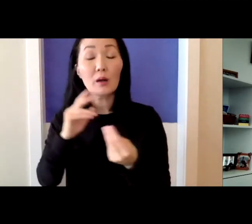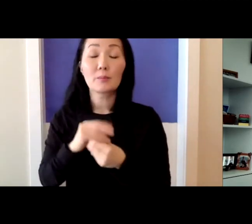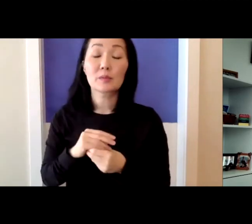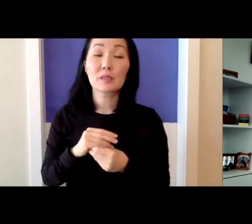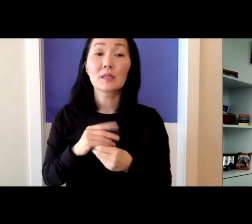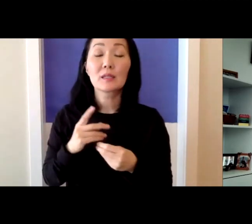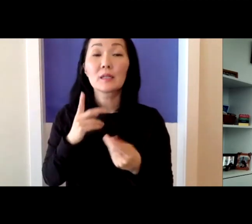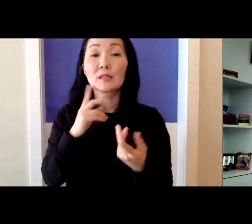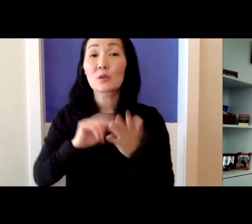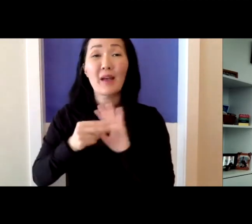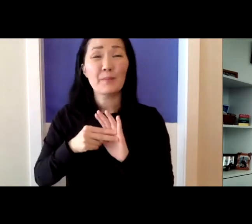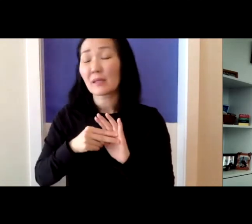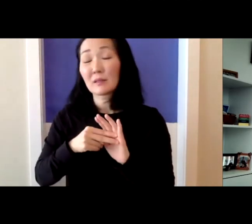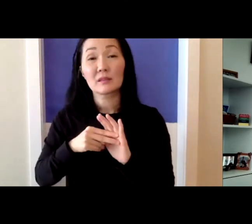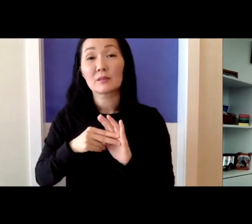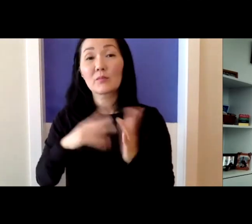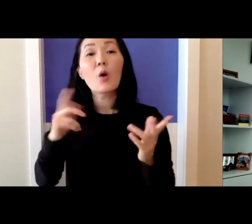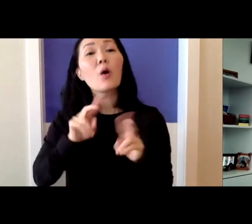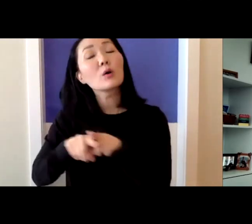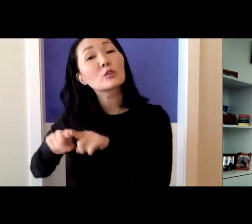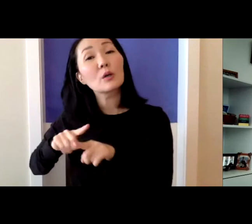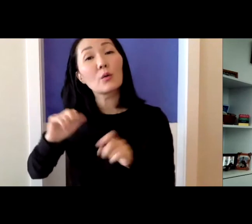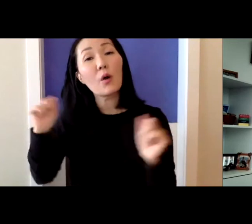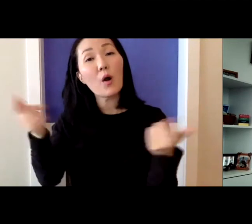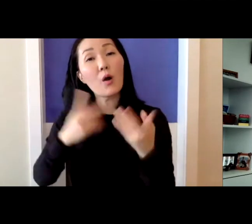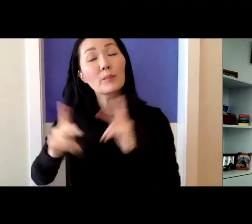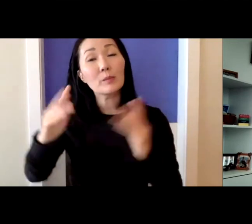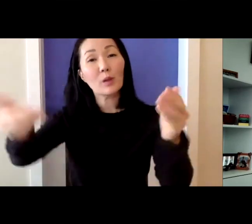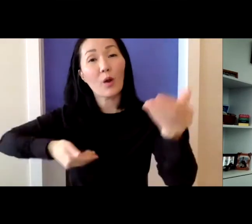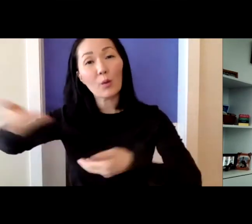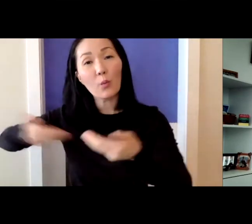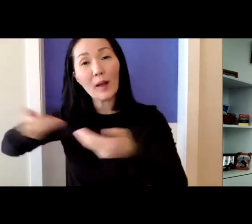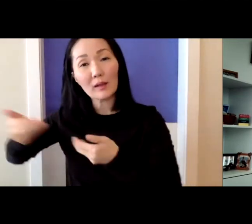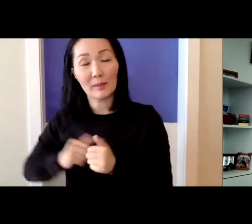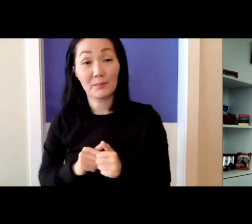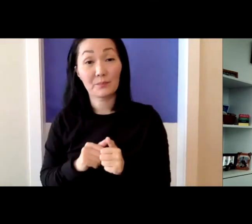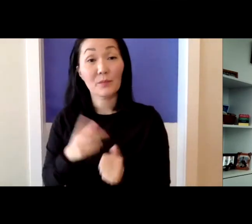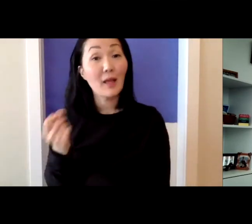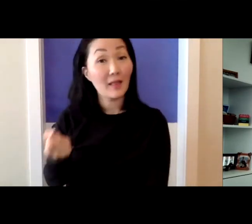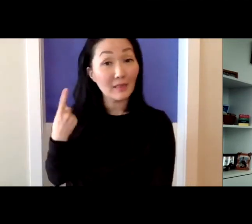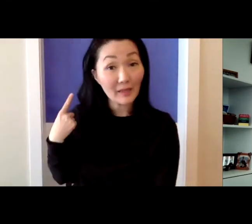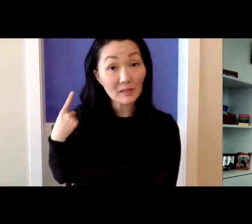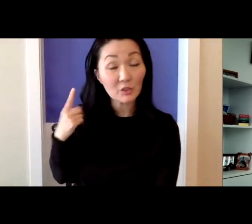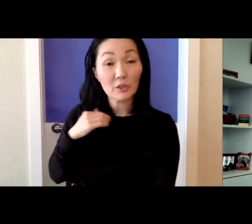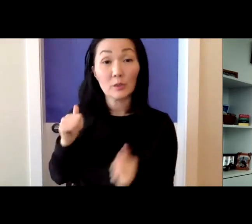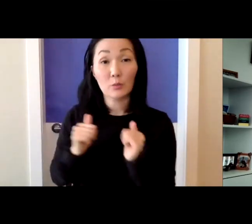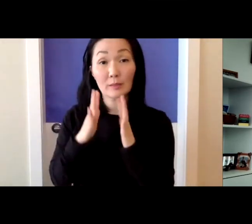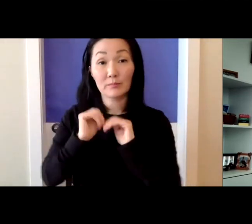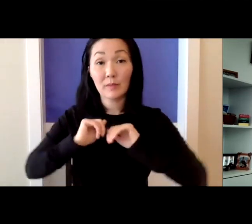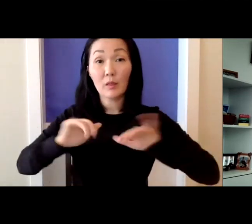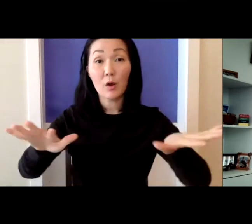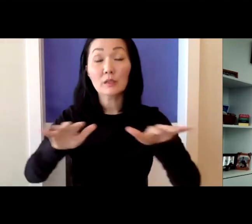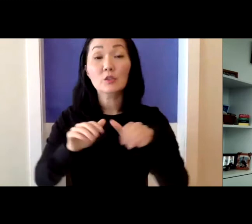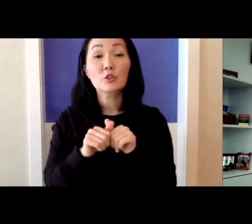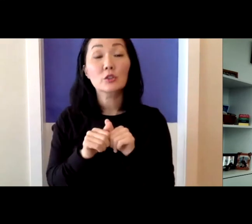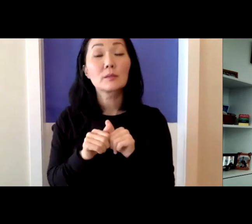everyone is welcome and wants to be. And just last year, we launched an exercise to